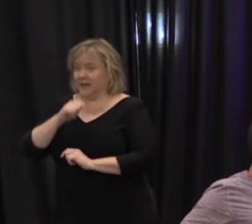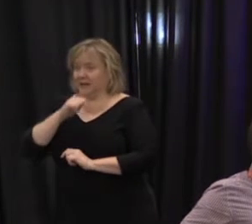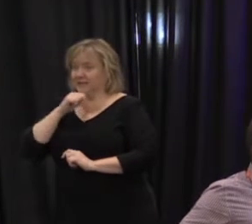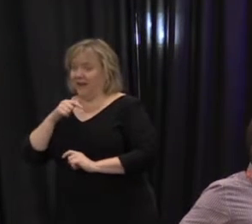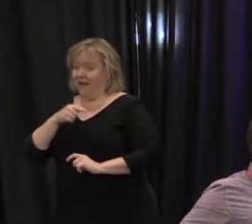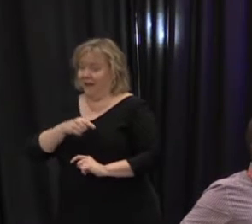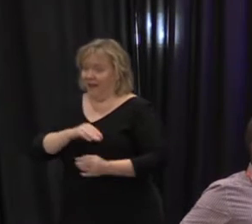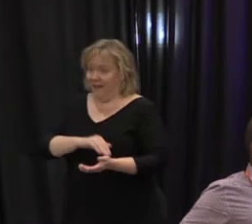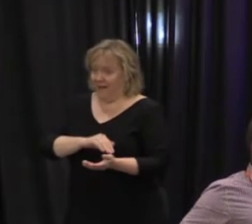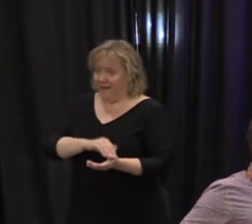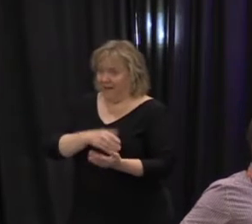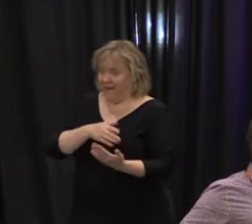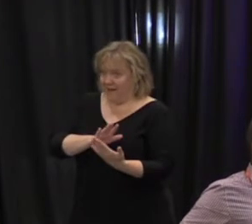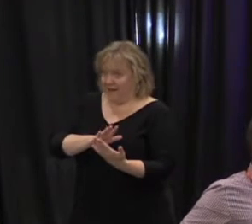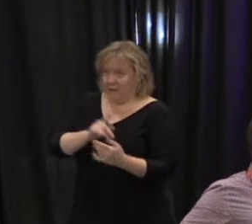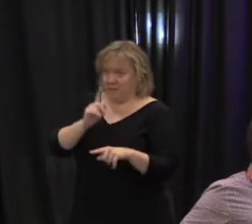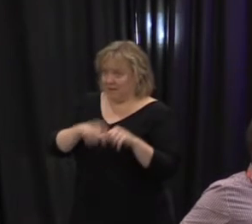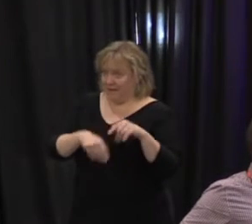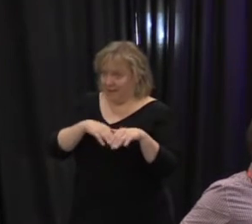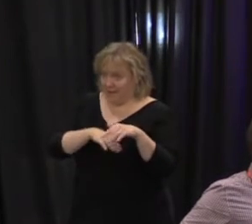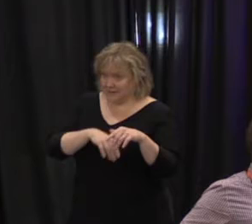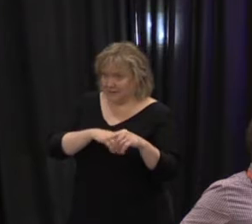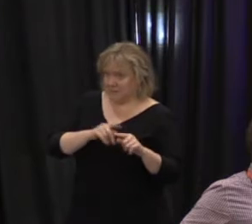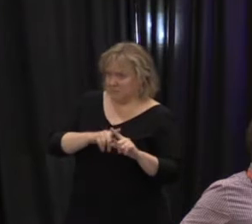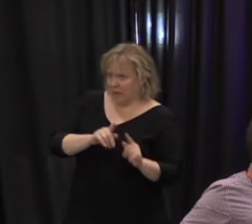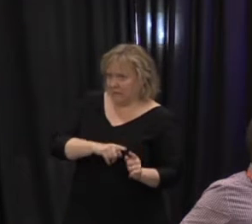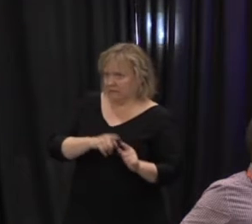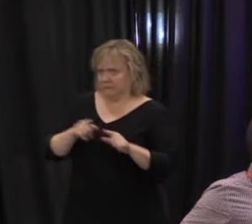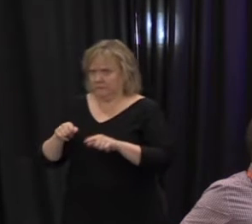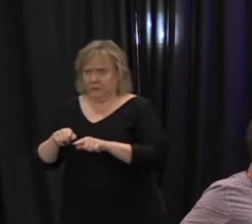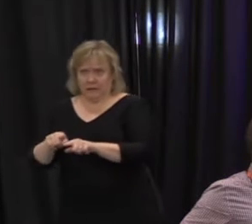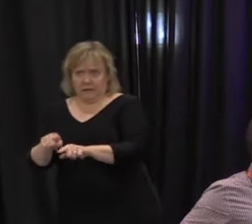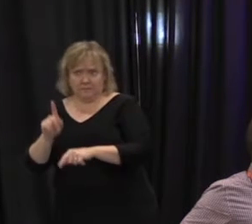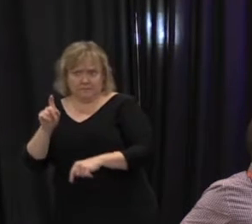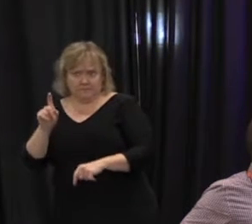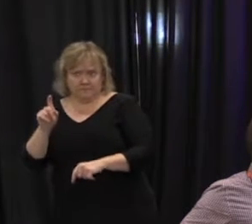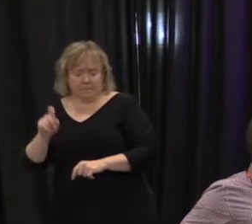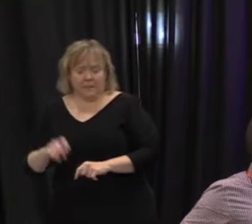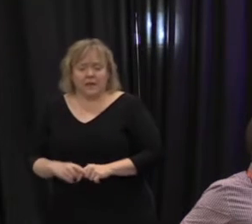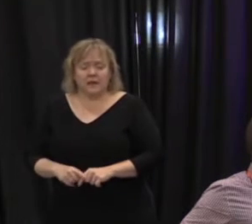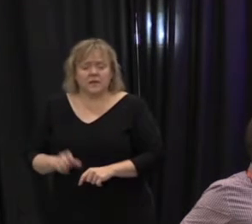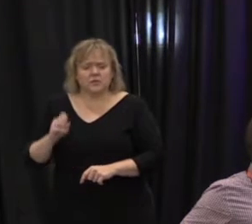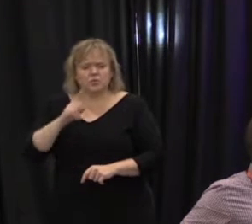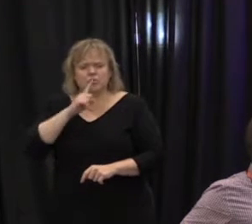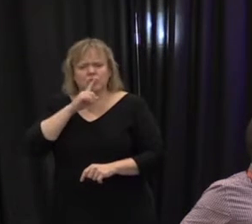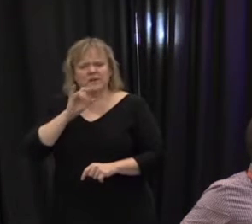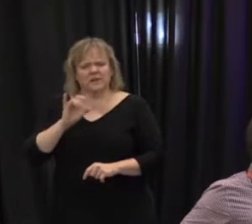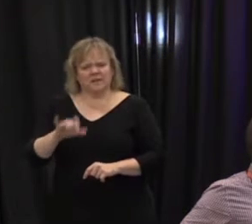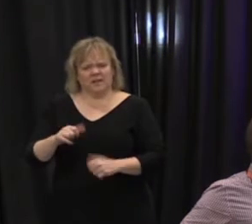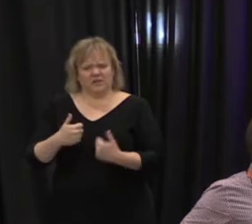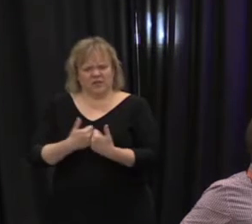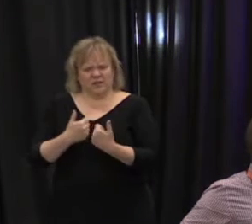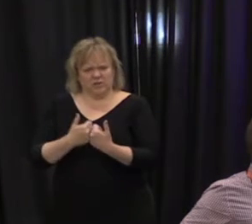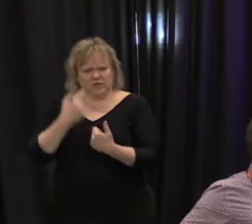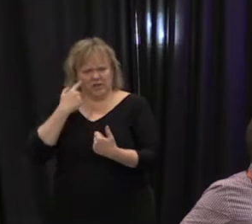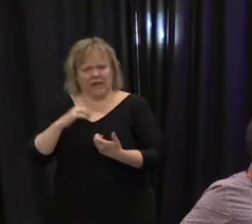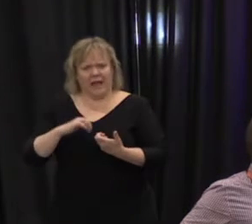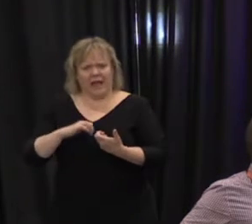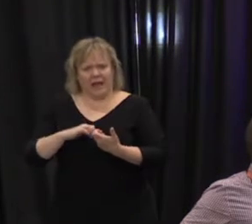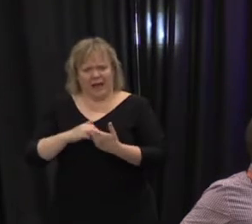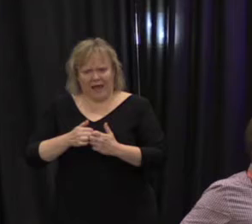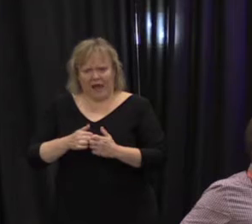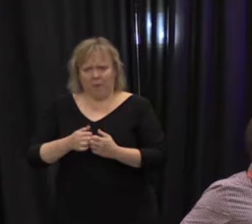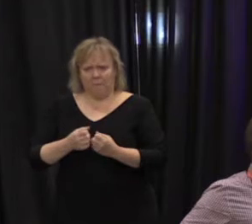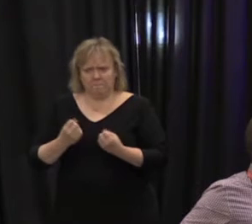do? It's just like really challenging and like looking at ourselves to think like, how far are we really willing to